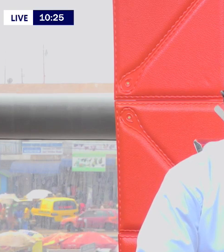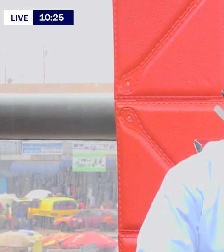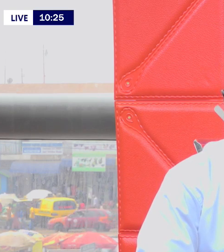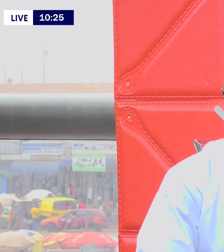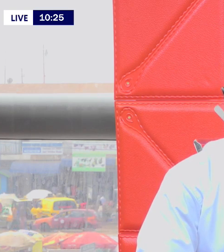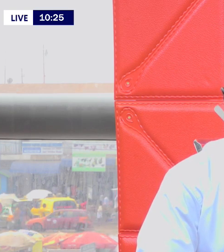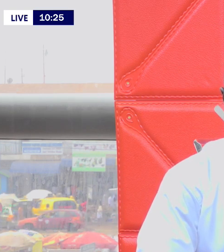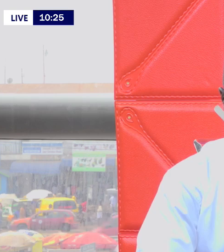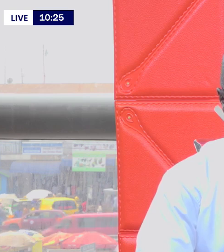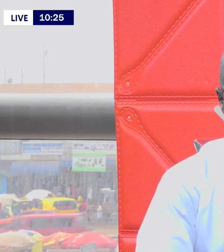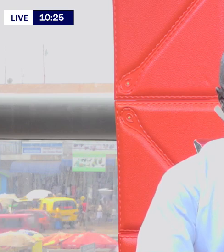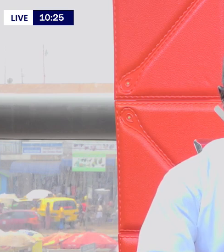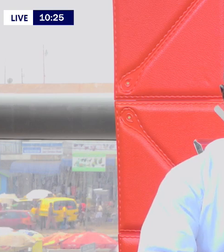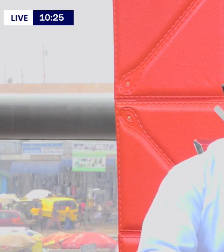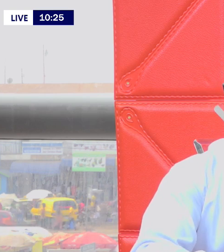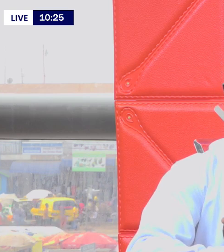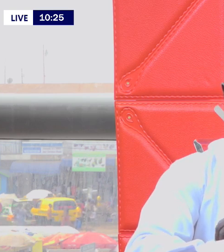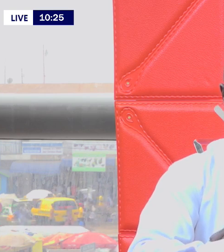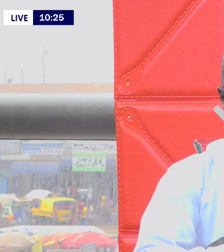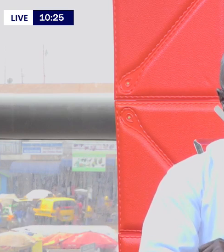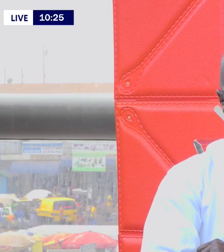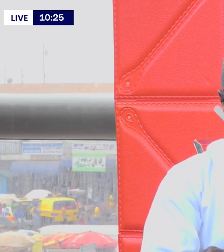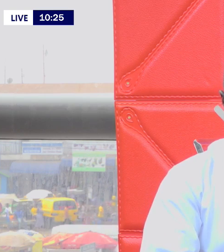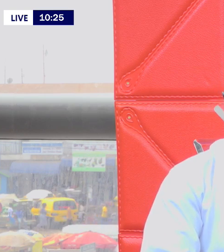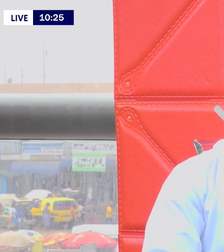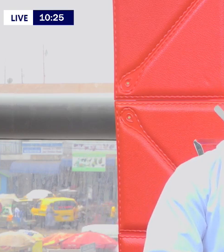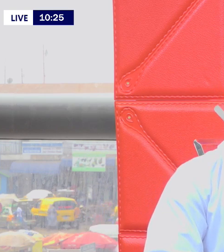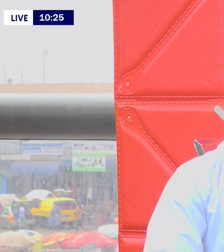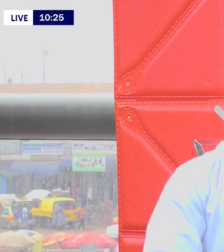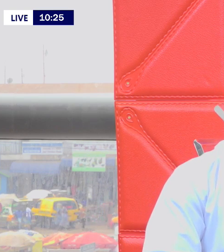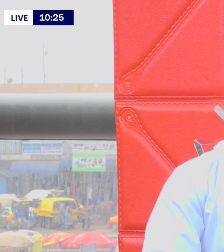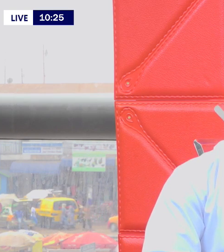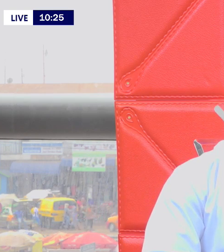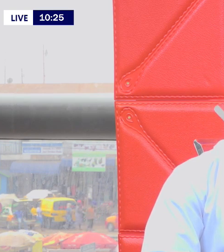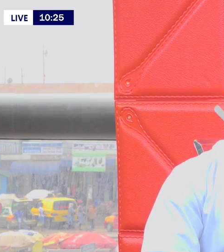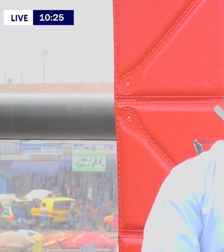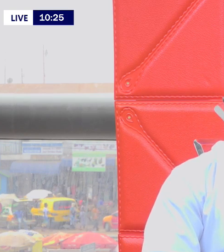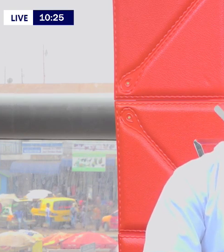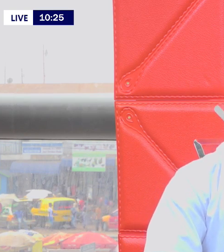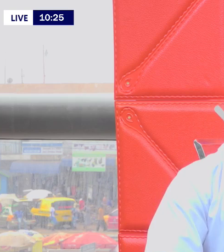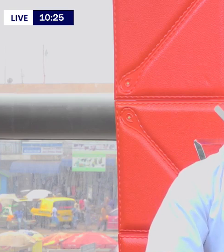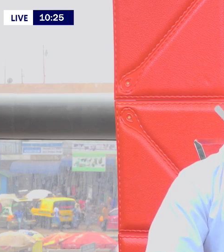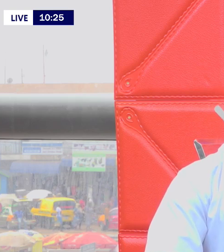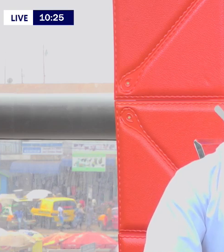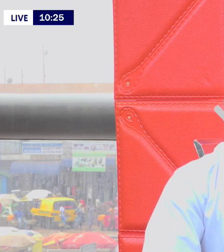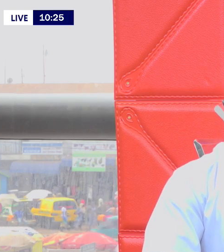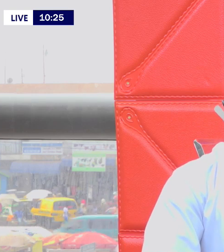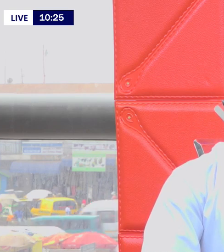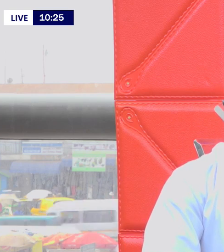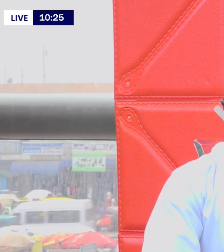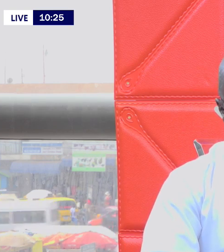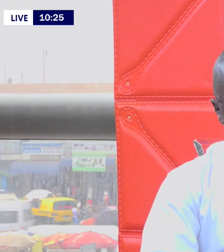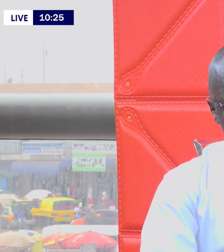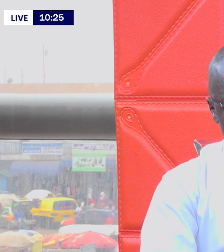to teacher constitution ewo. We are more assist. So when are the NDC going to be serious in Ghana